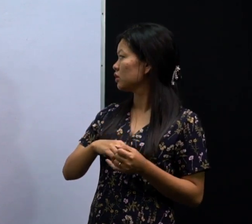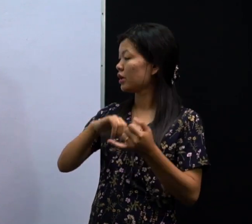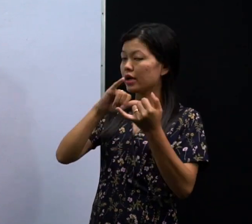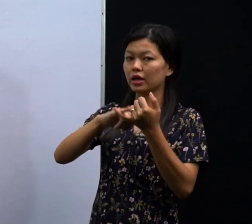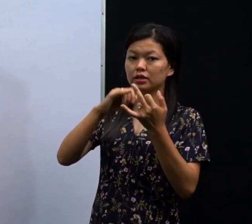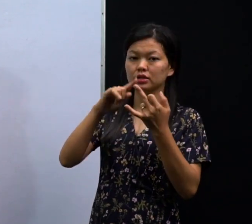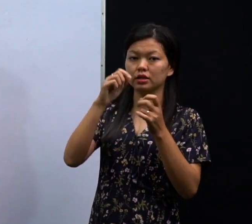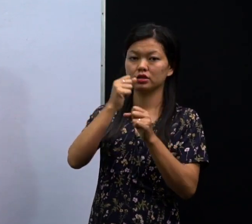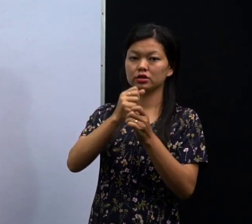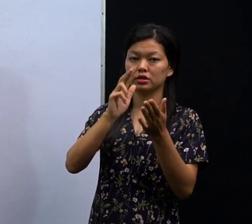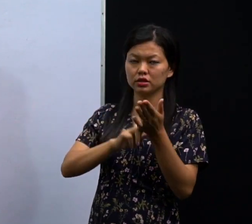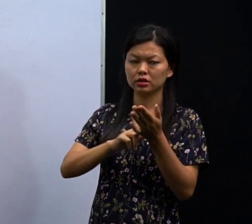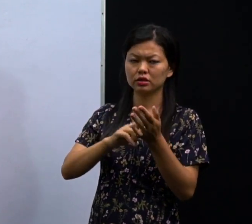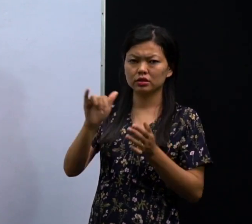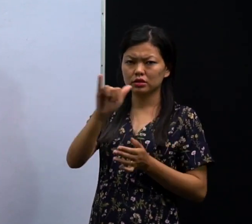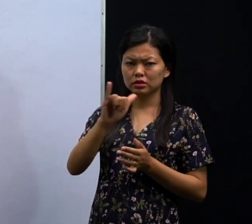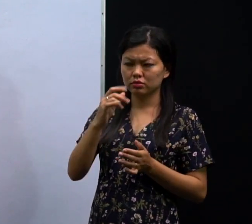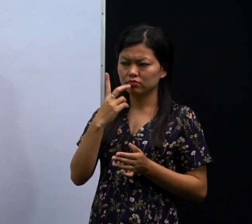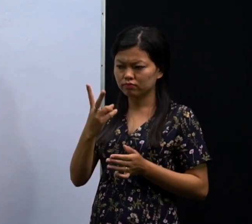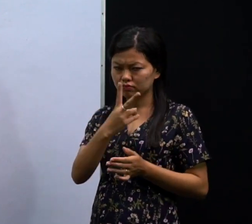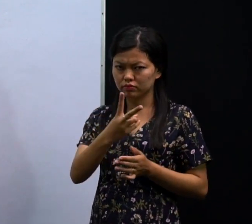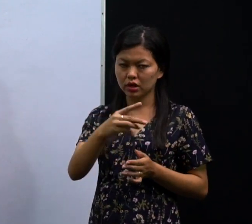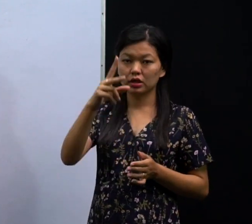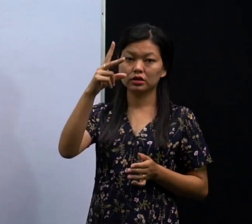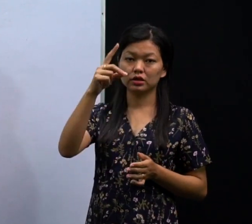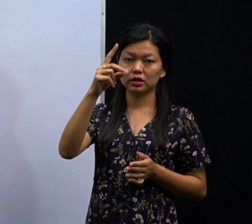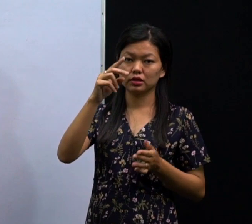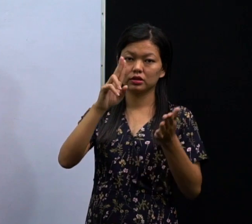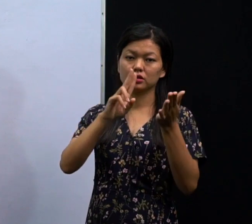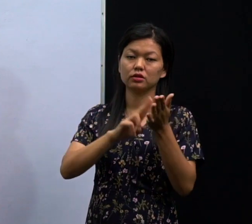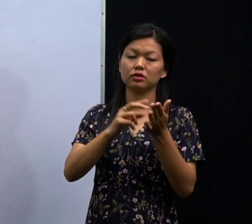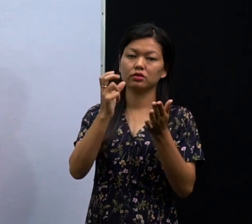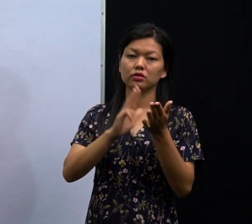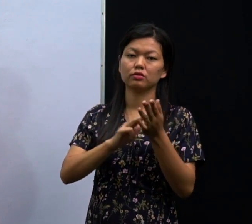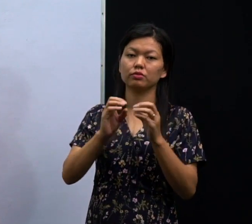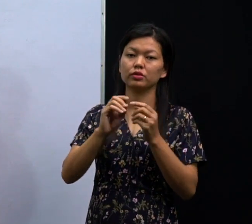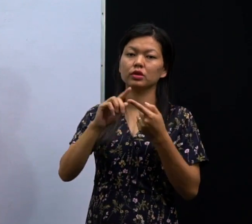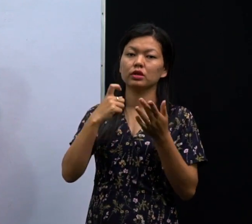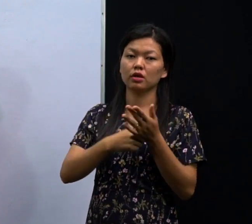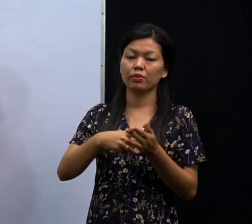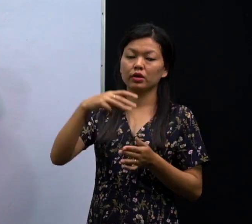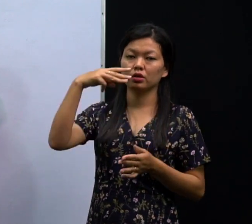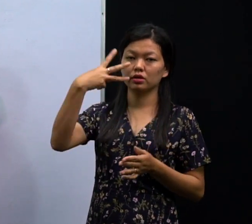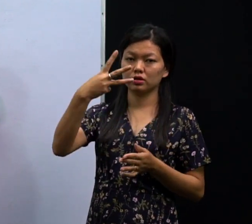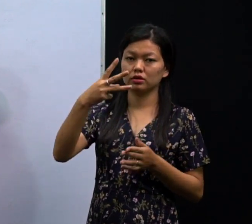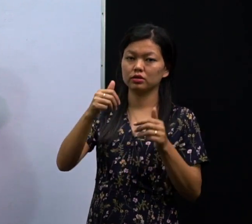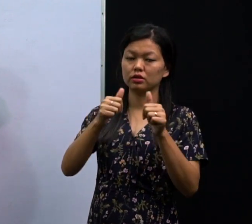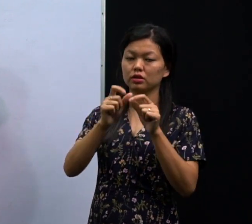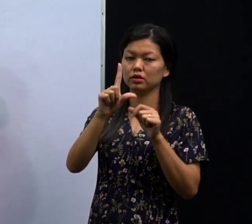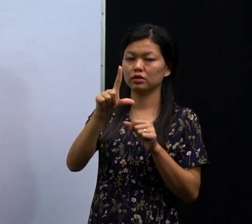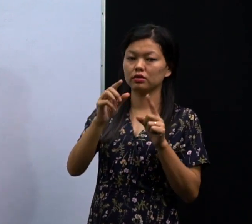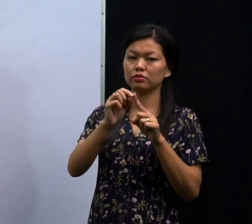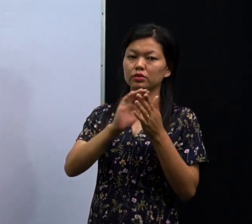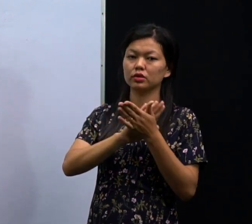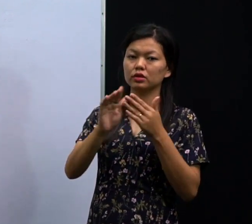not. Then second number and third is alphabet. Okay. That is the criteria to taking